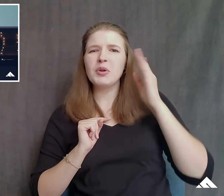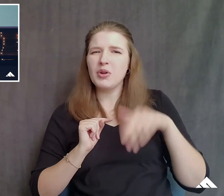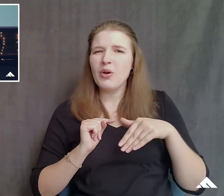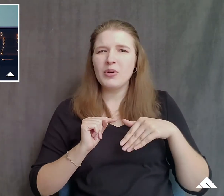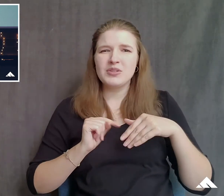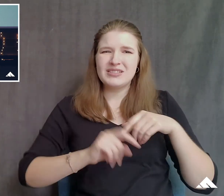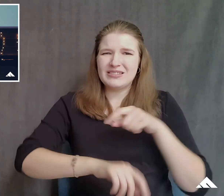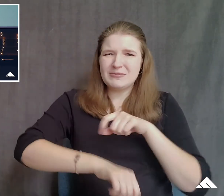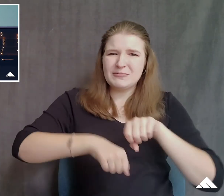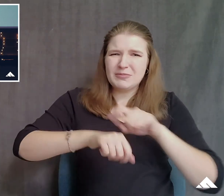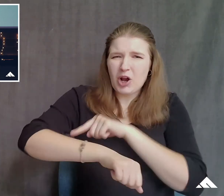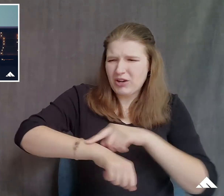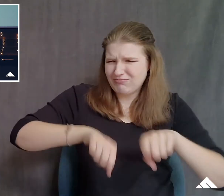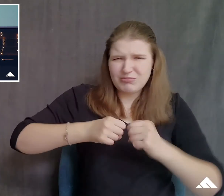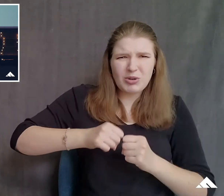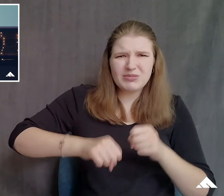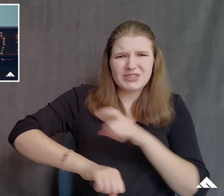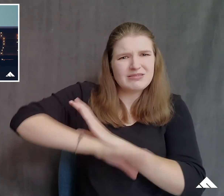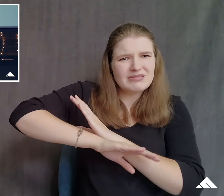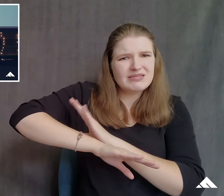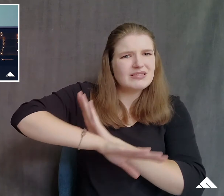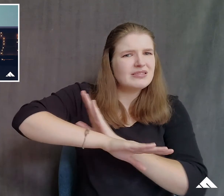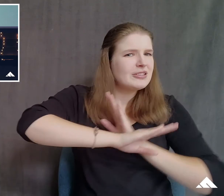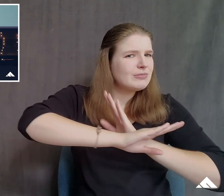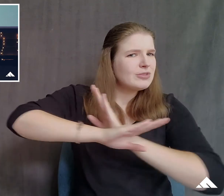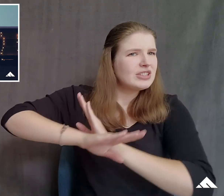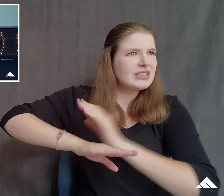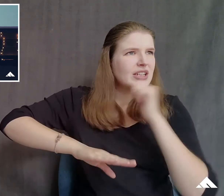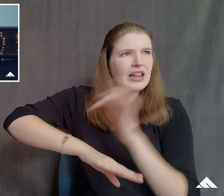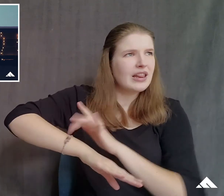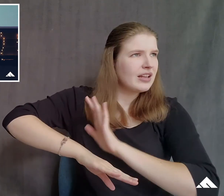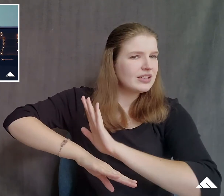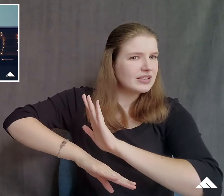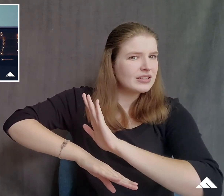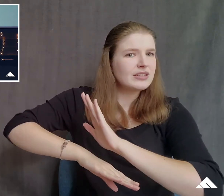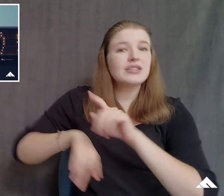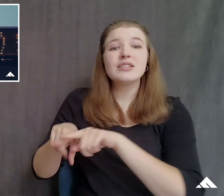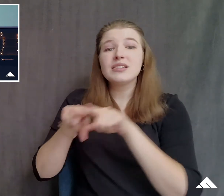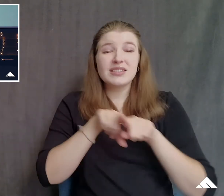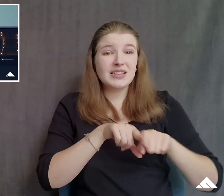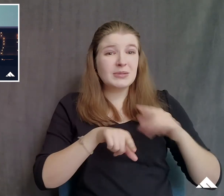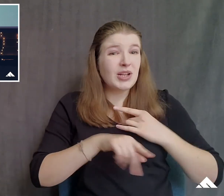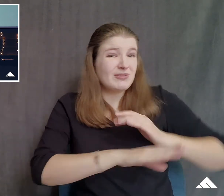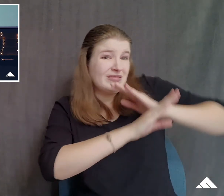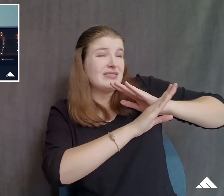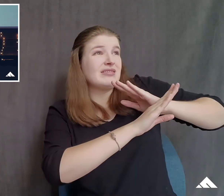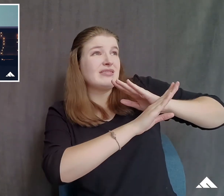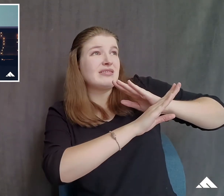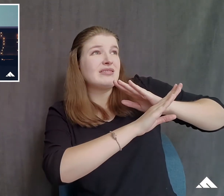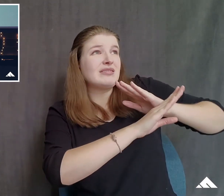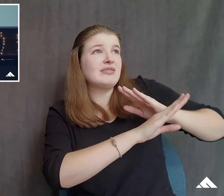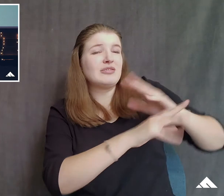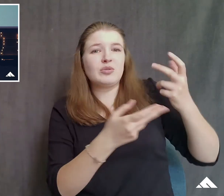you kind of protect. You get a broken arm, you kind of protect. We build walls to protect ourselves, and we build walls from further